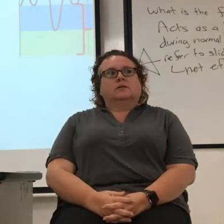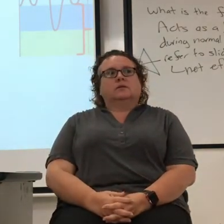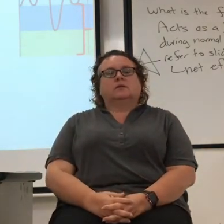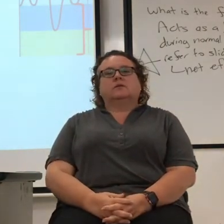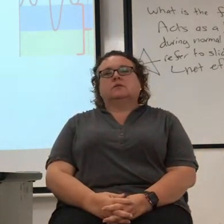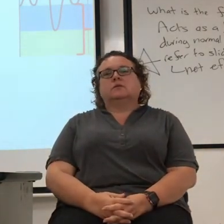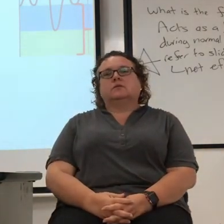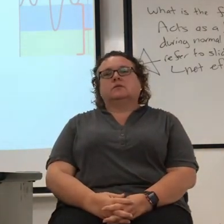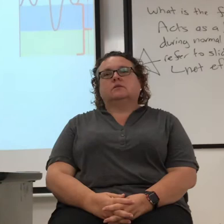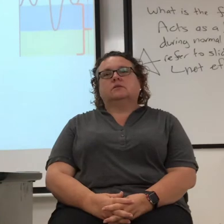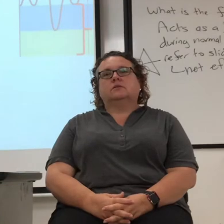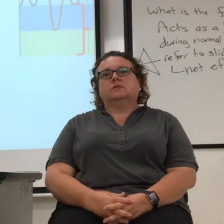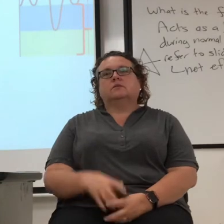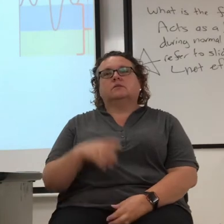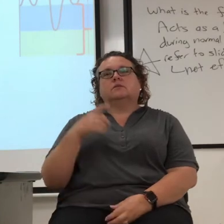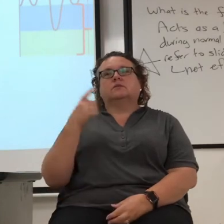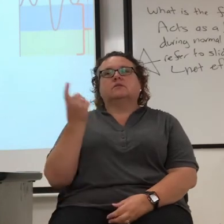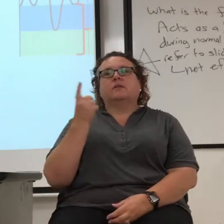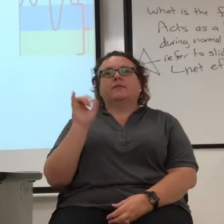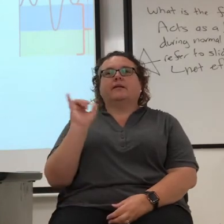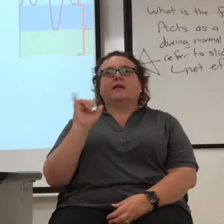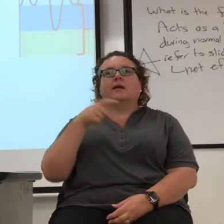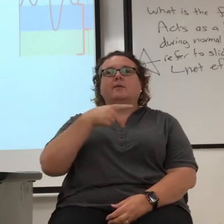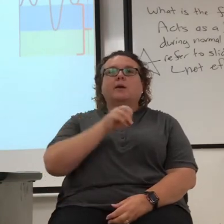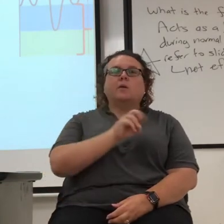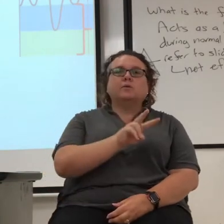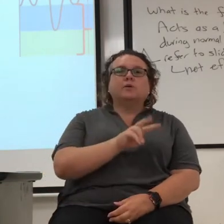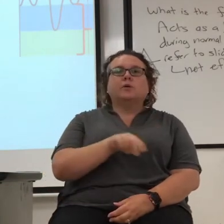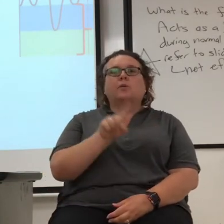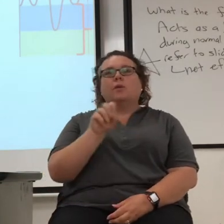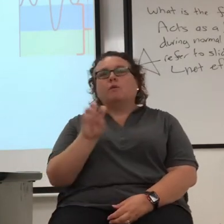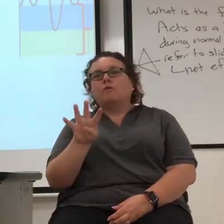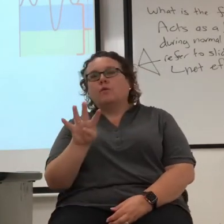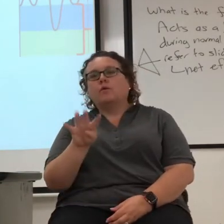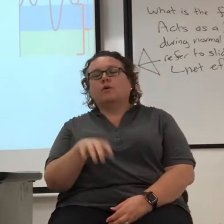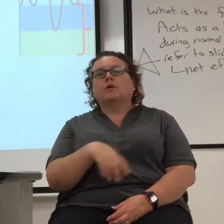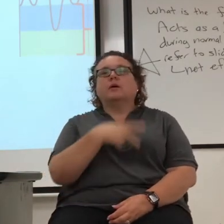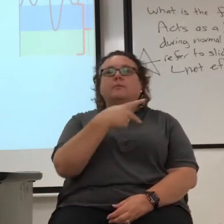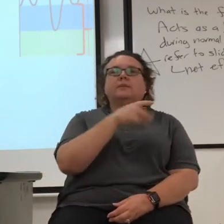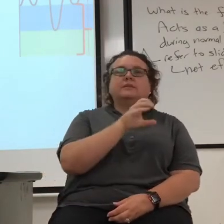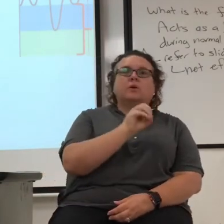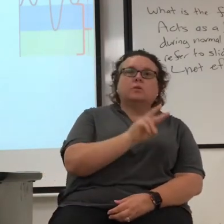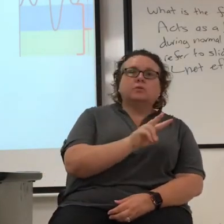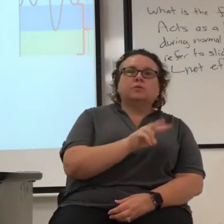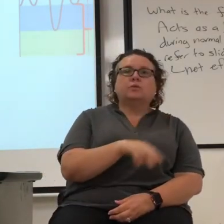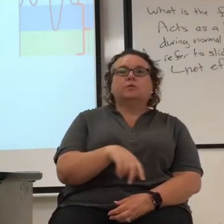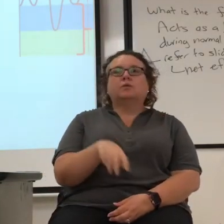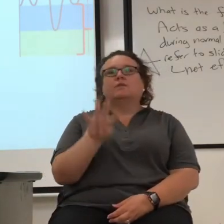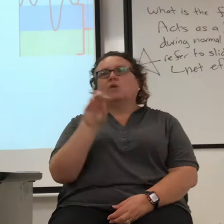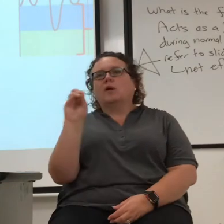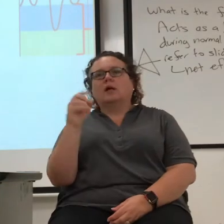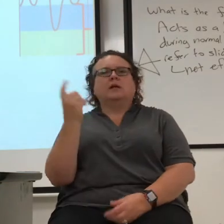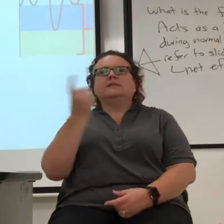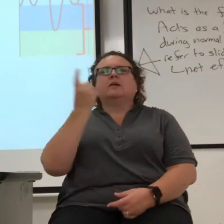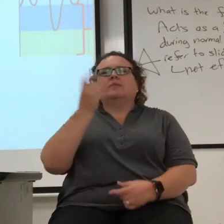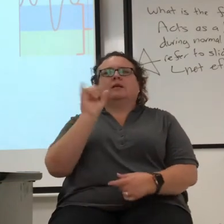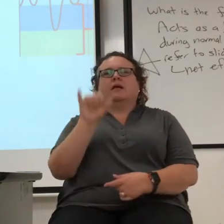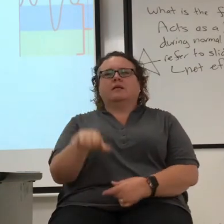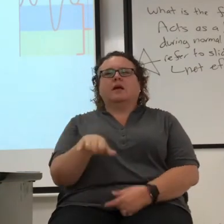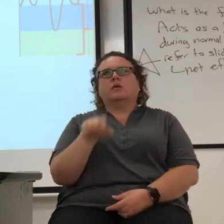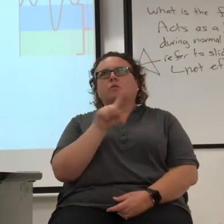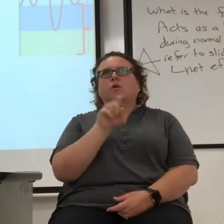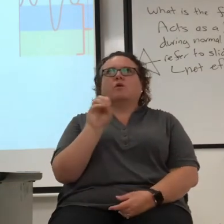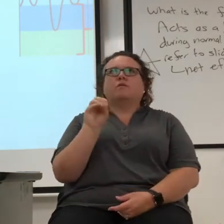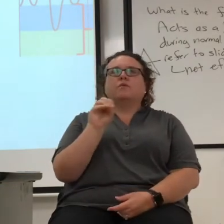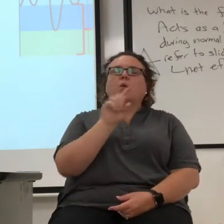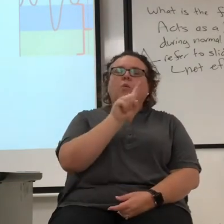Something like PO2, 104, PCO2, 40, something like that, 104,